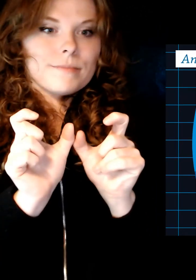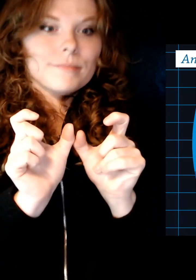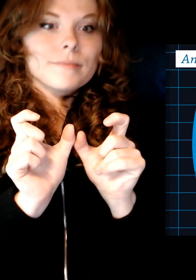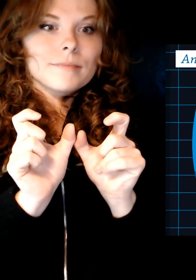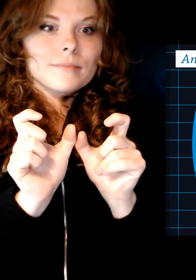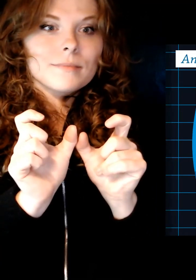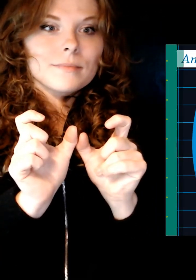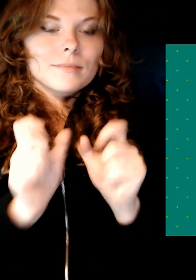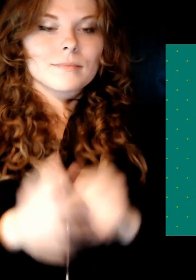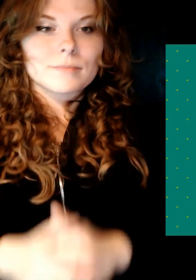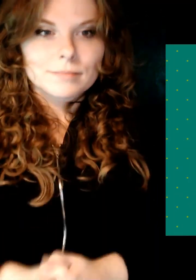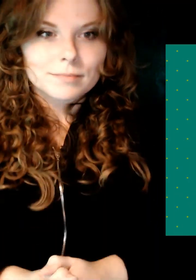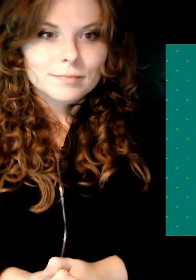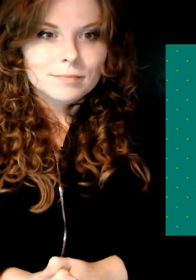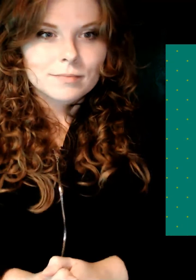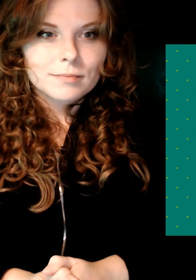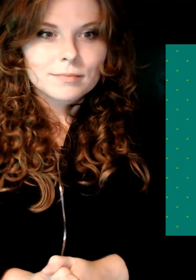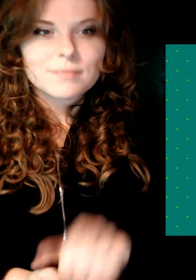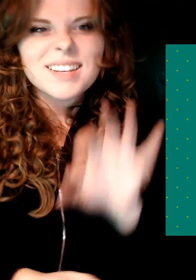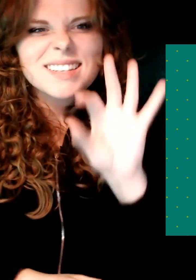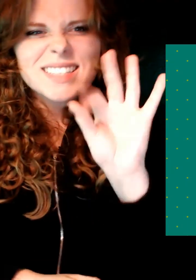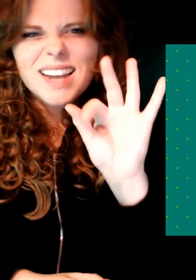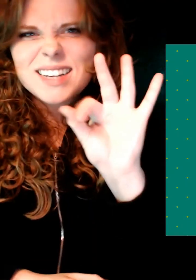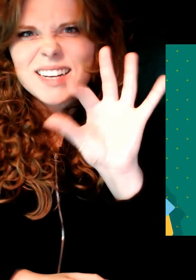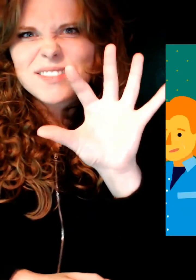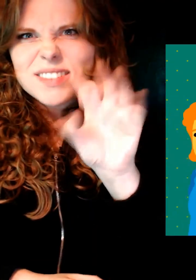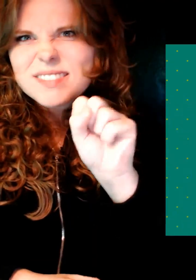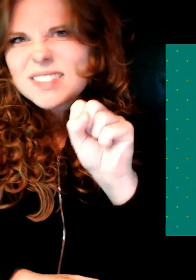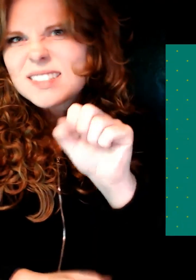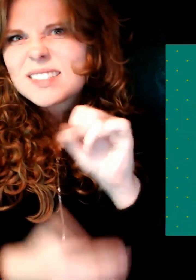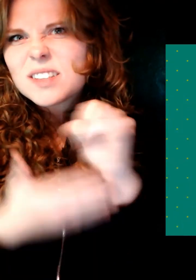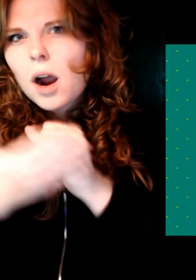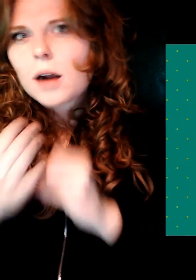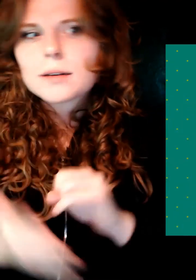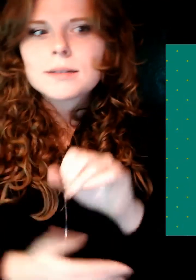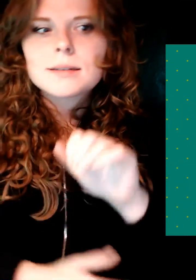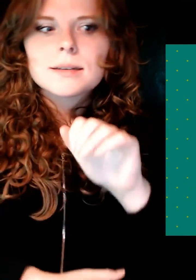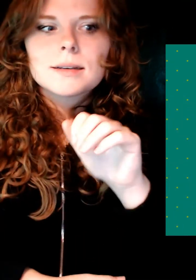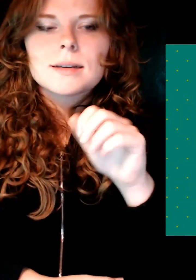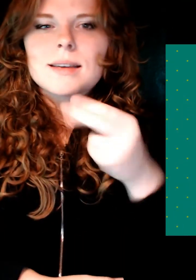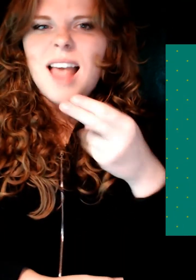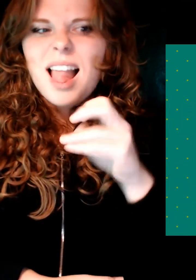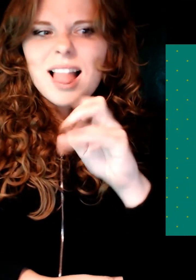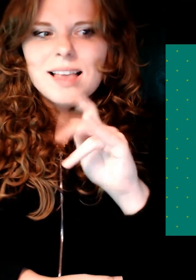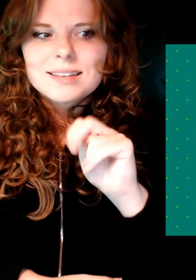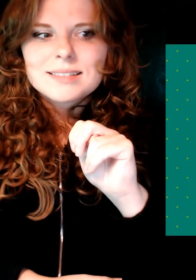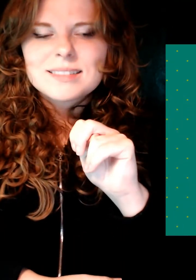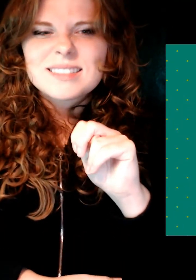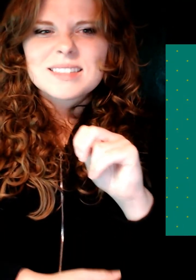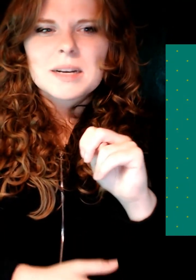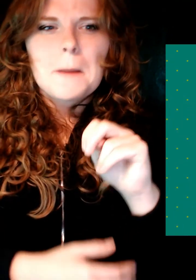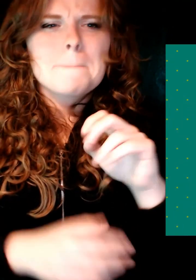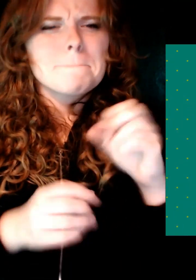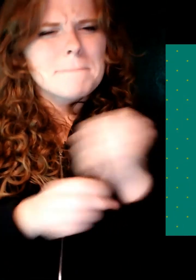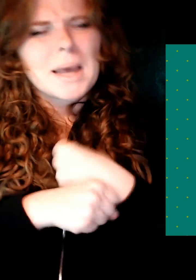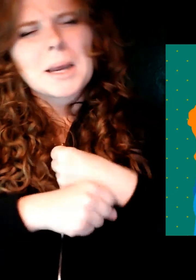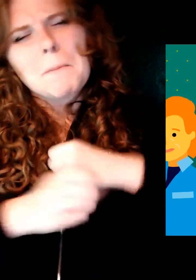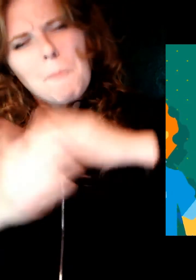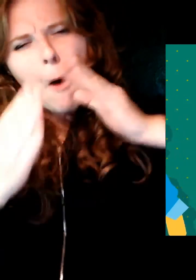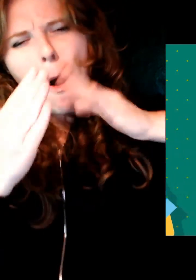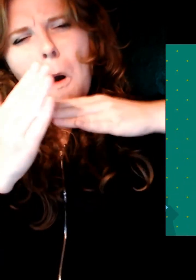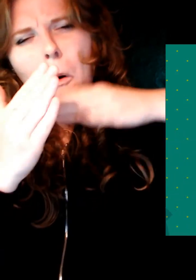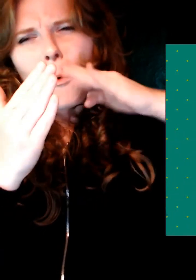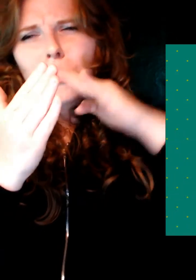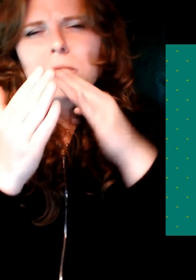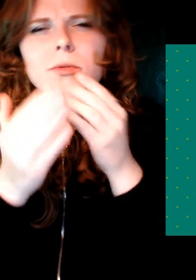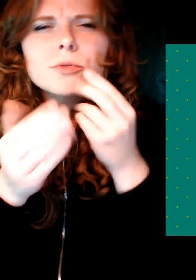wheel. In the 1950s, artists like Helen Frankenthaler and Mark Rothko created huge paintings using only a